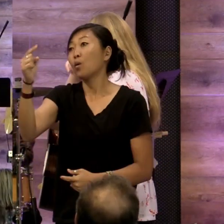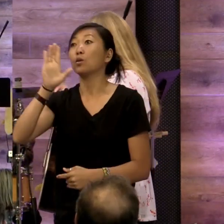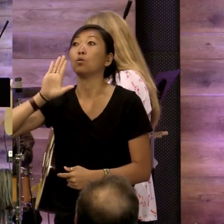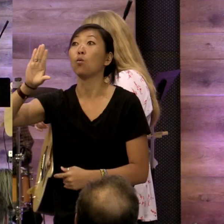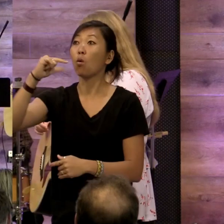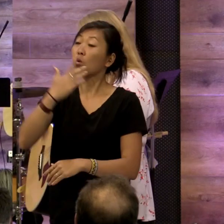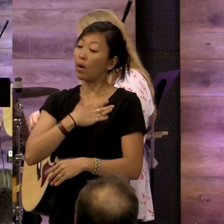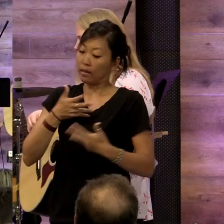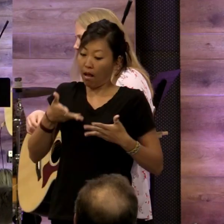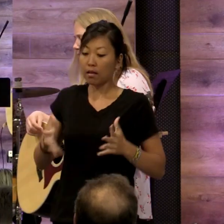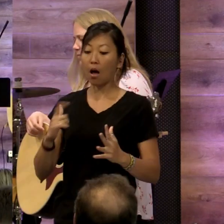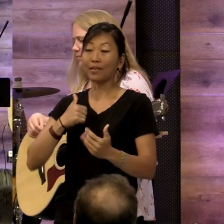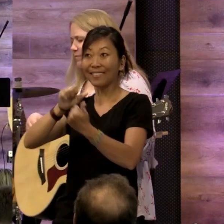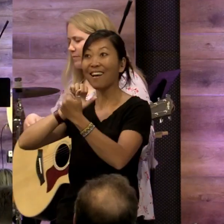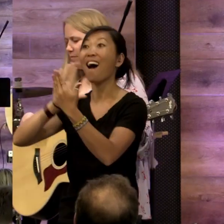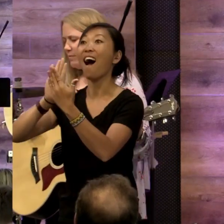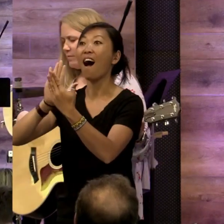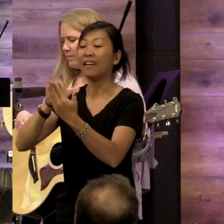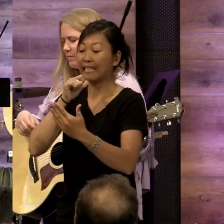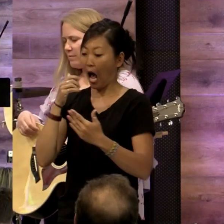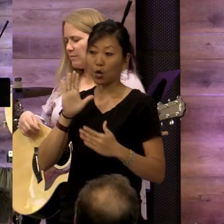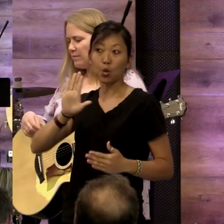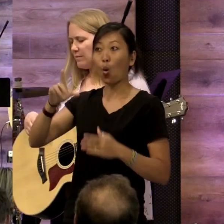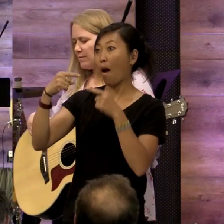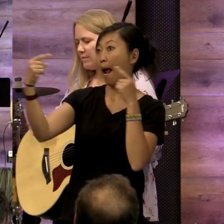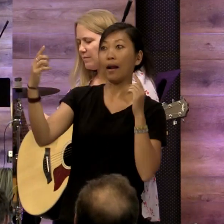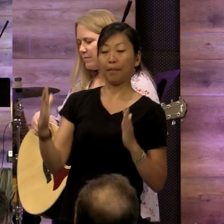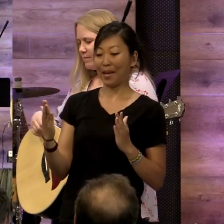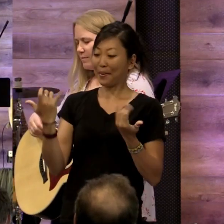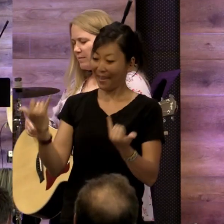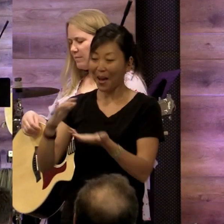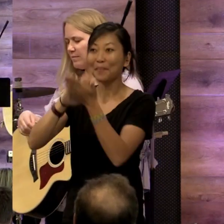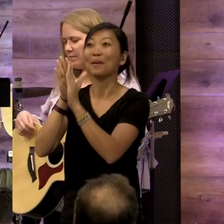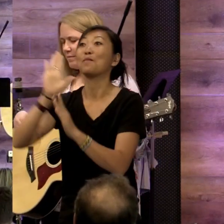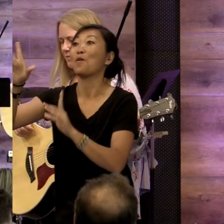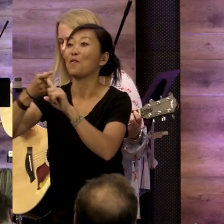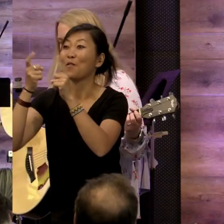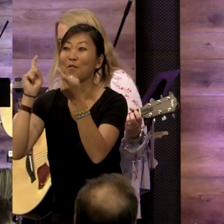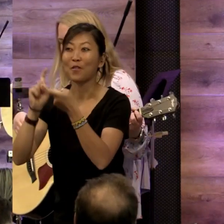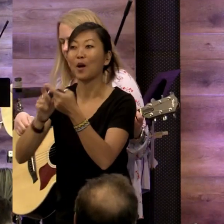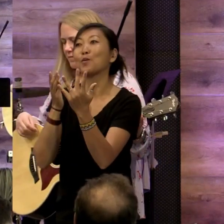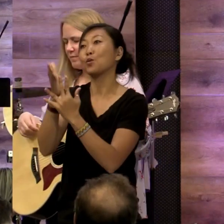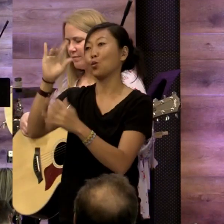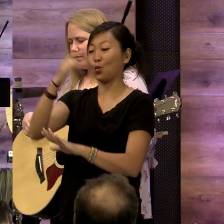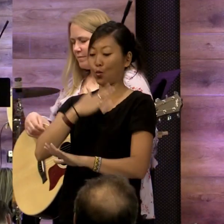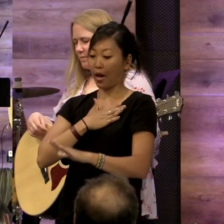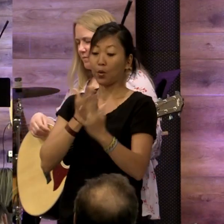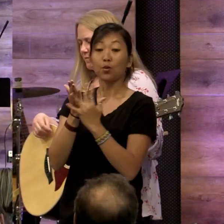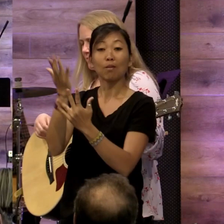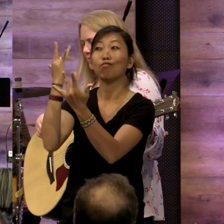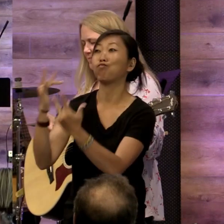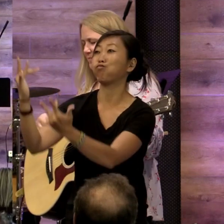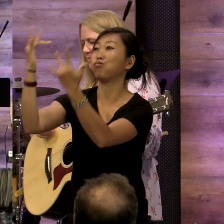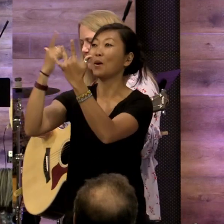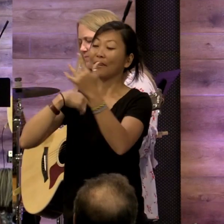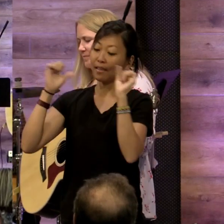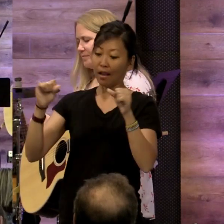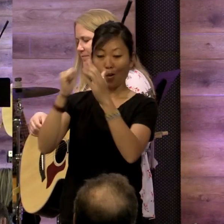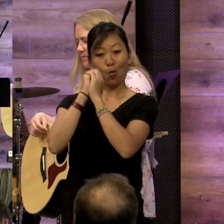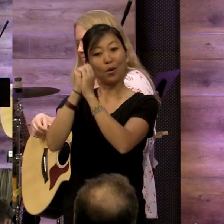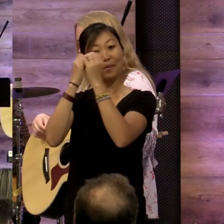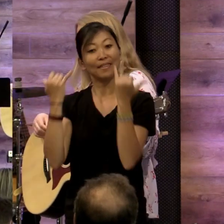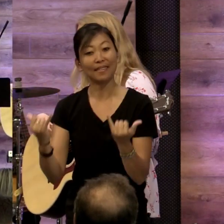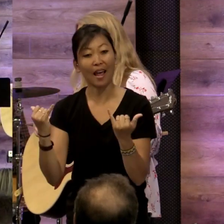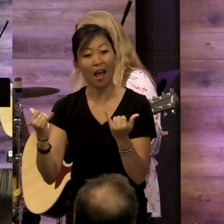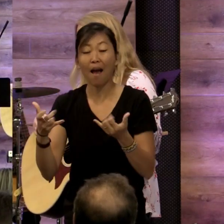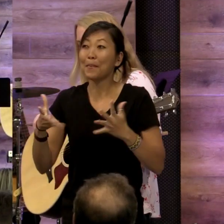before you, not as enemies, but as friends. It's all by your mercy that we worship you today. May